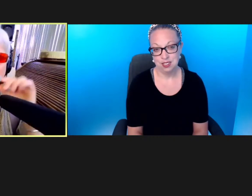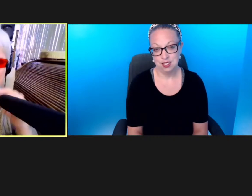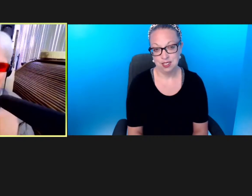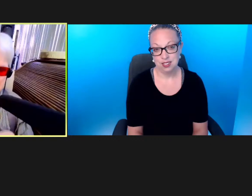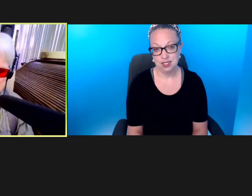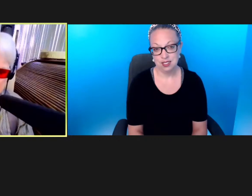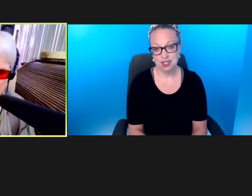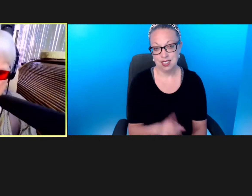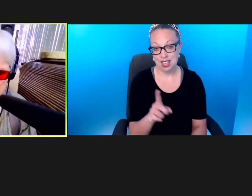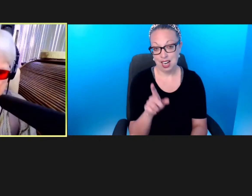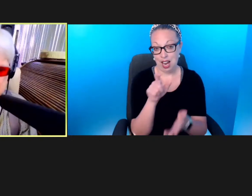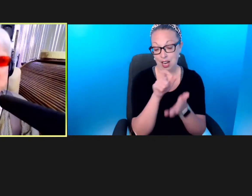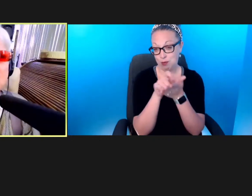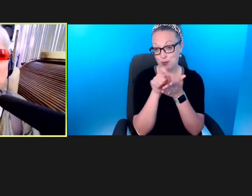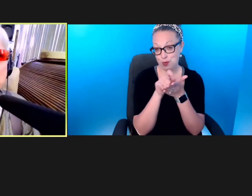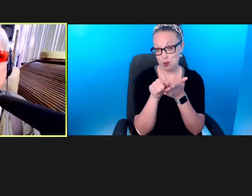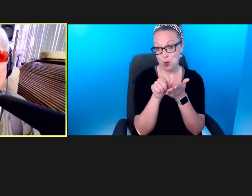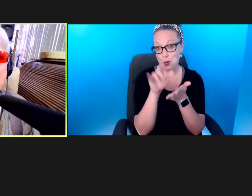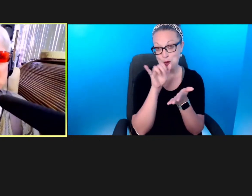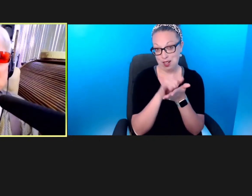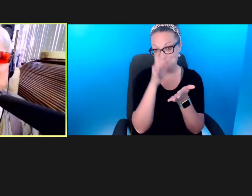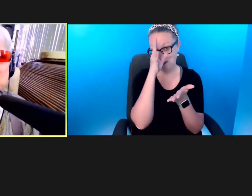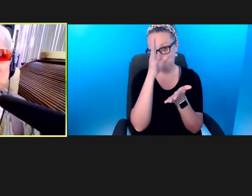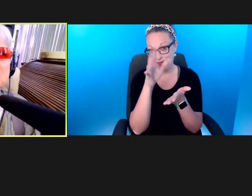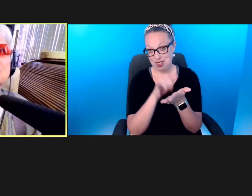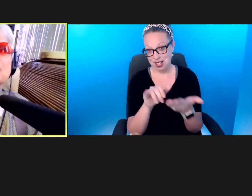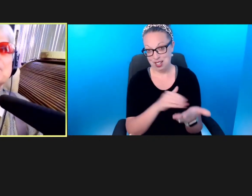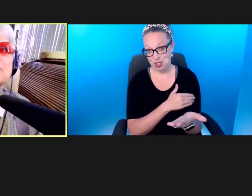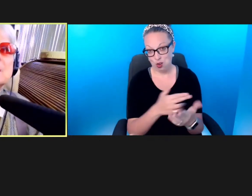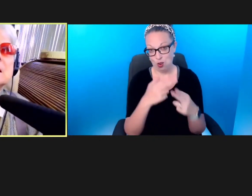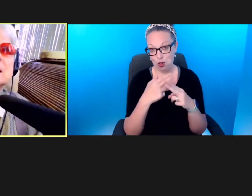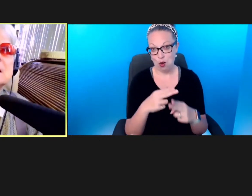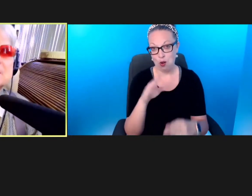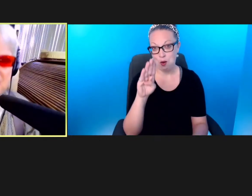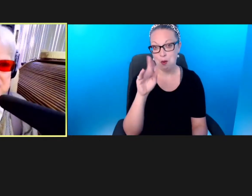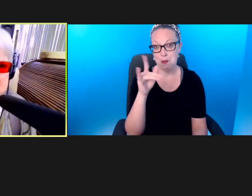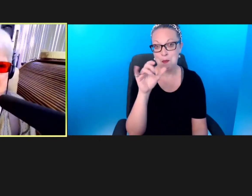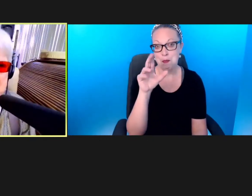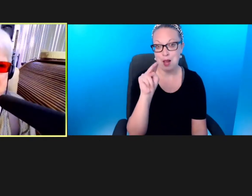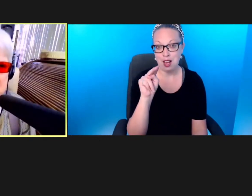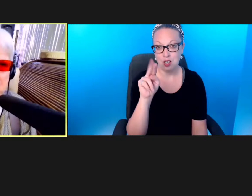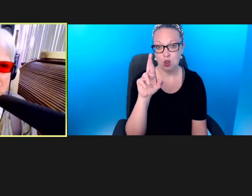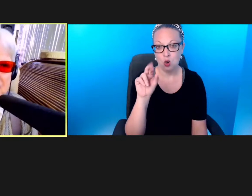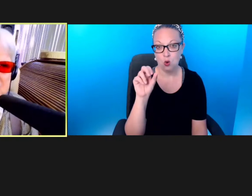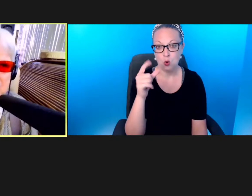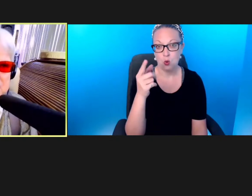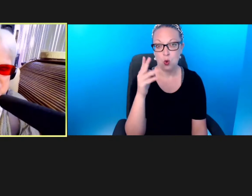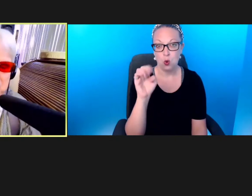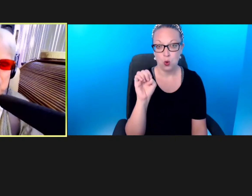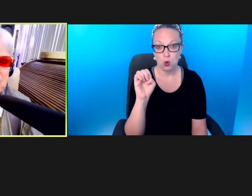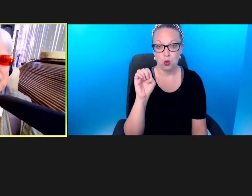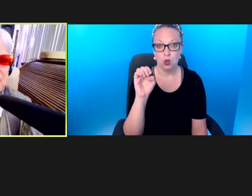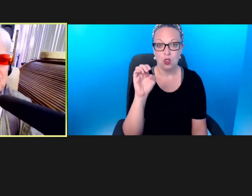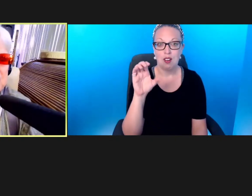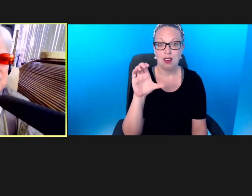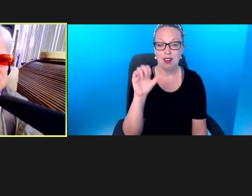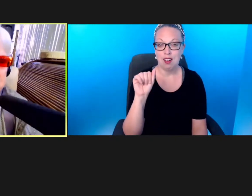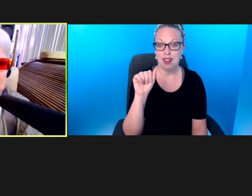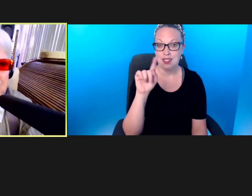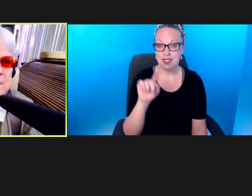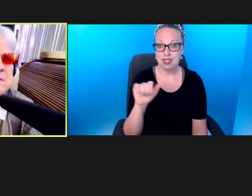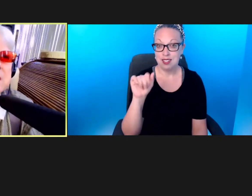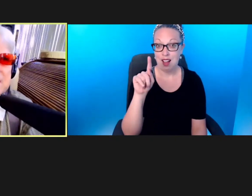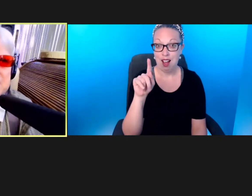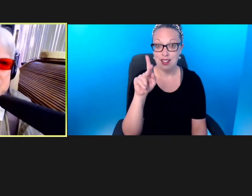I wrote that song, which is called Baton Rouge Kazatsky, because I was told by a friend